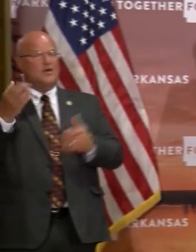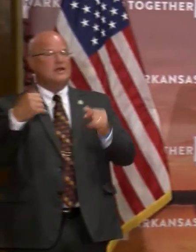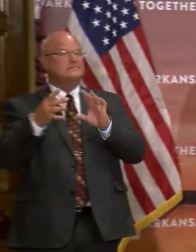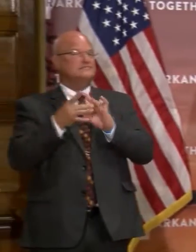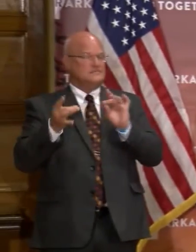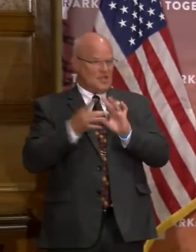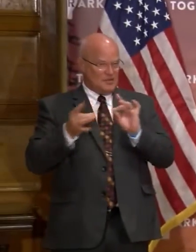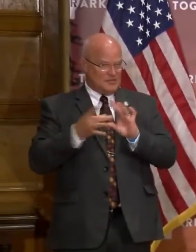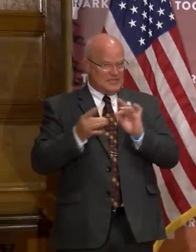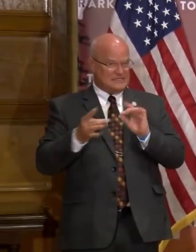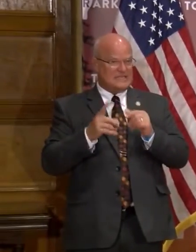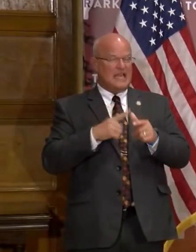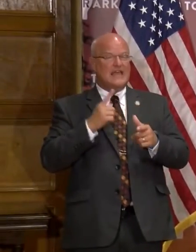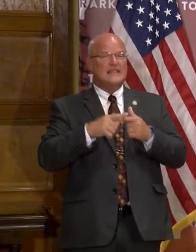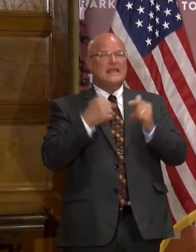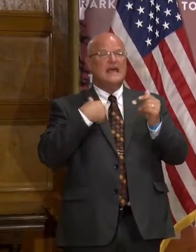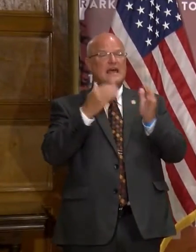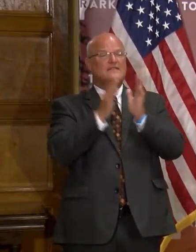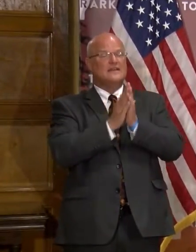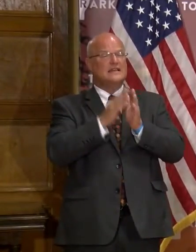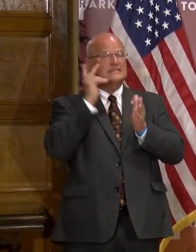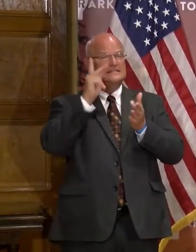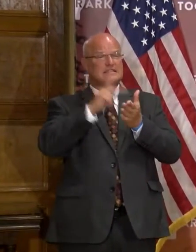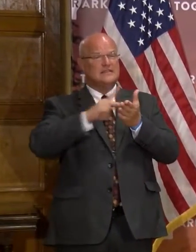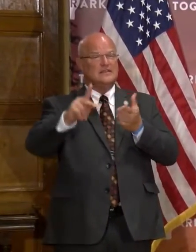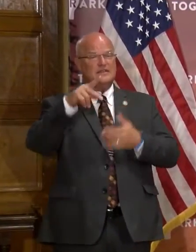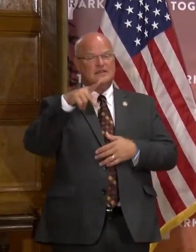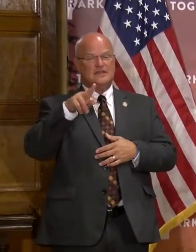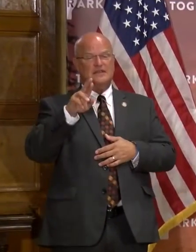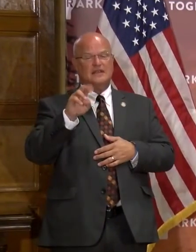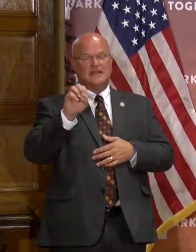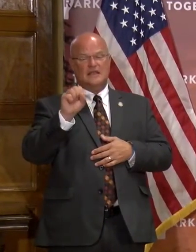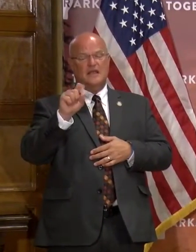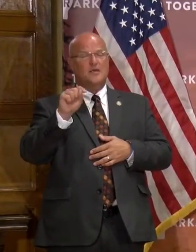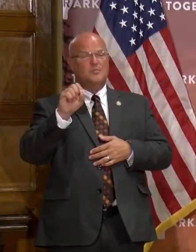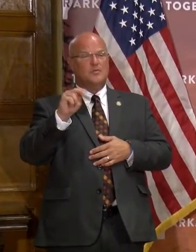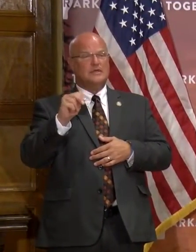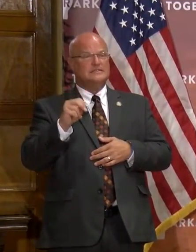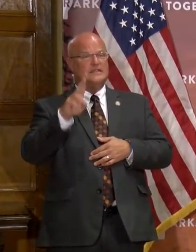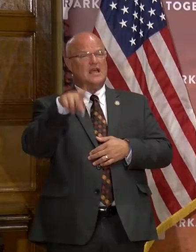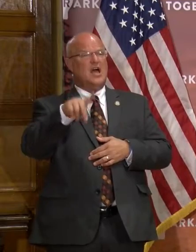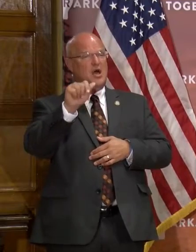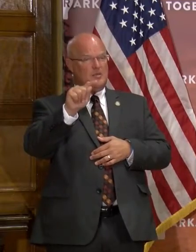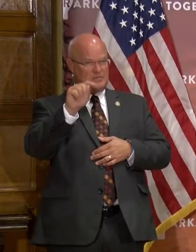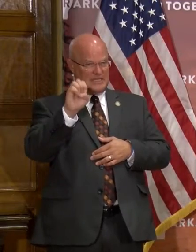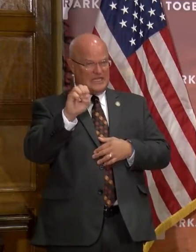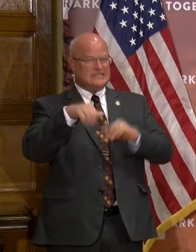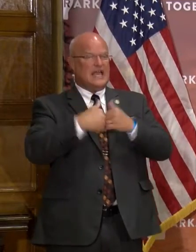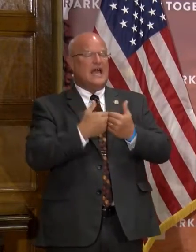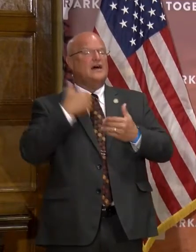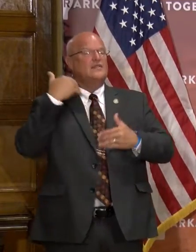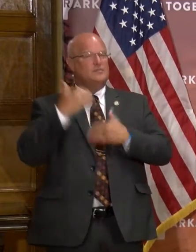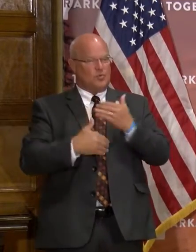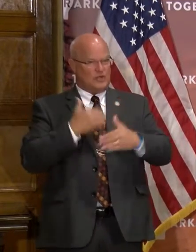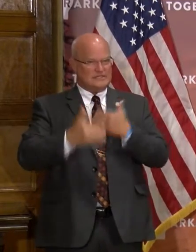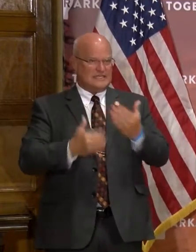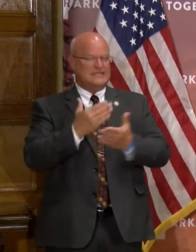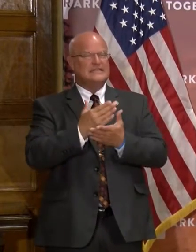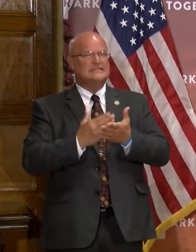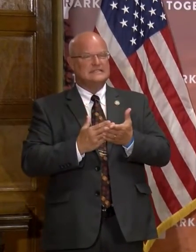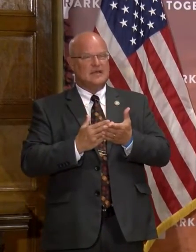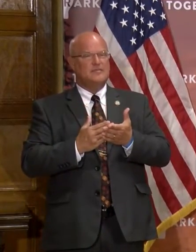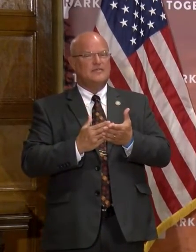make your comments, and then I've asked Secretary Preston to give us some updates in terms of how they're processing some of